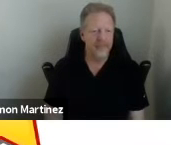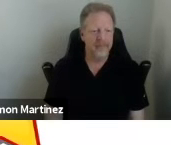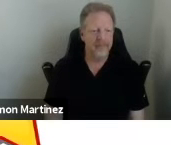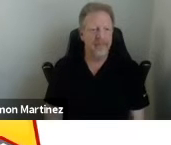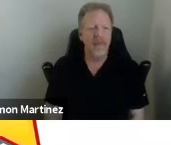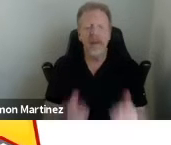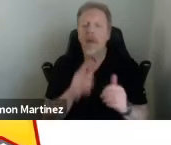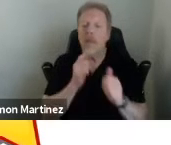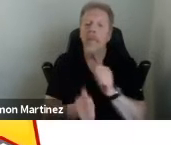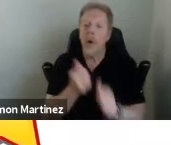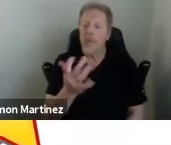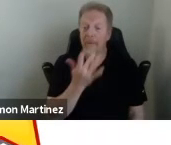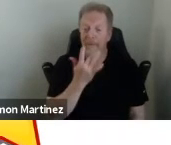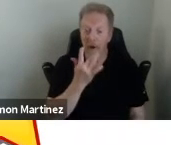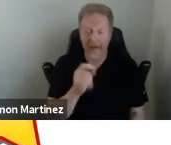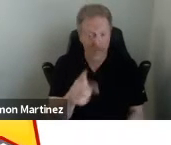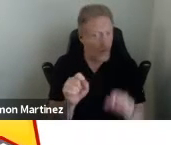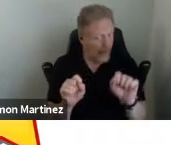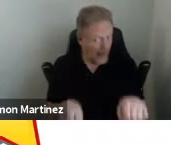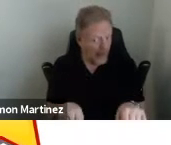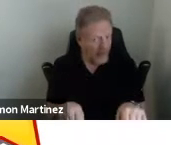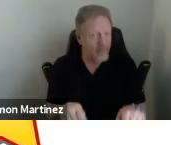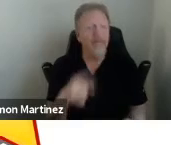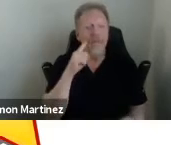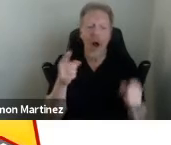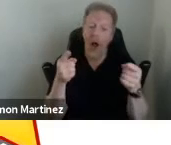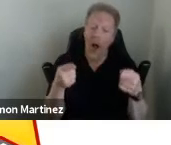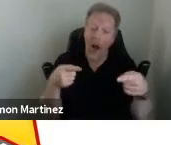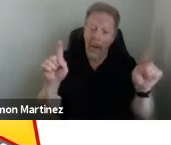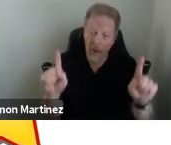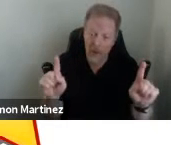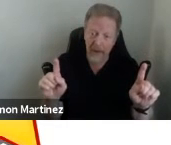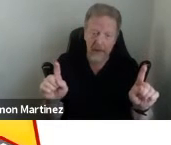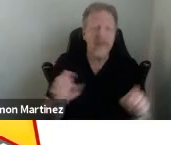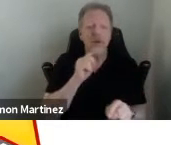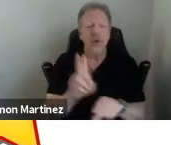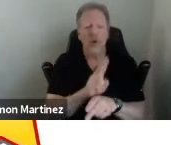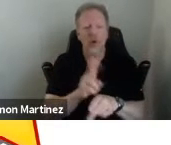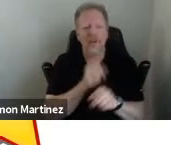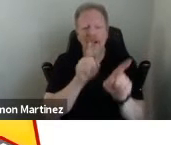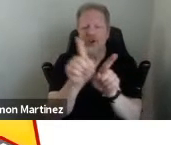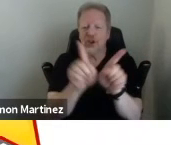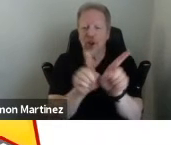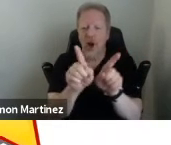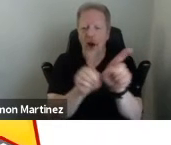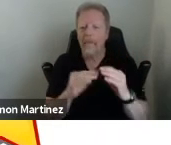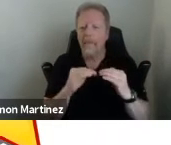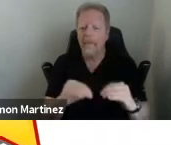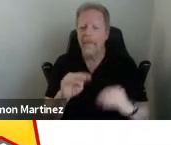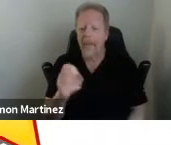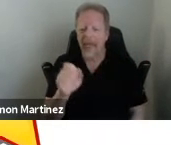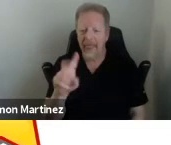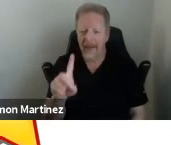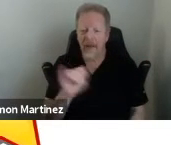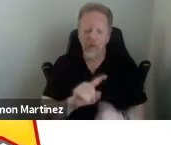The most preferred, if you can, for accomplishments is to use the STAR method. That's where